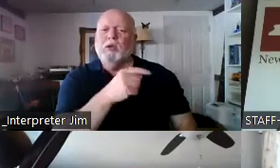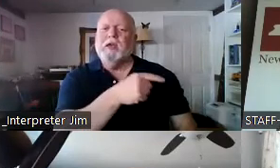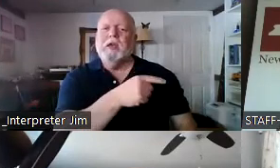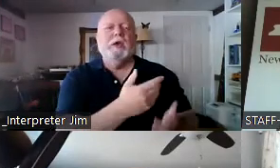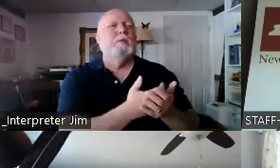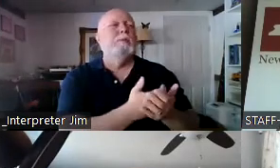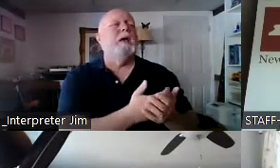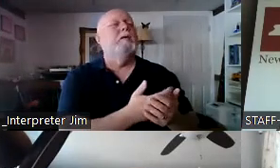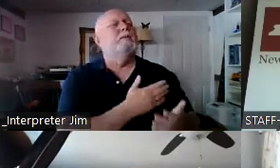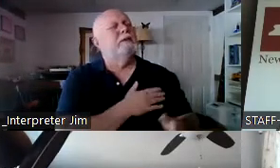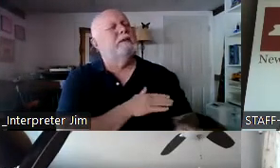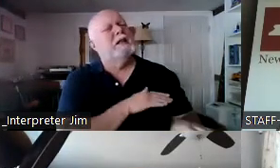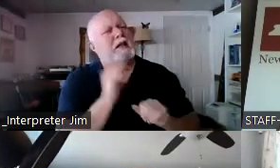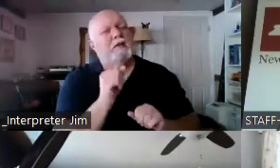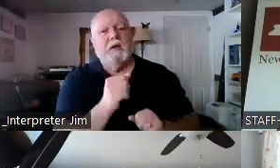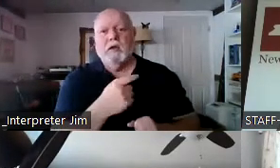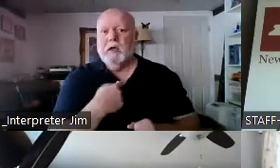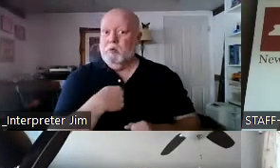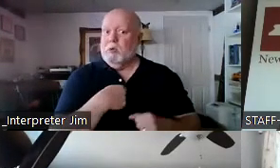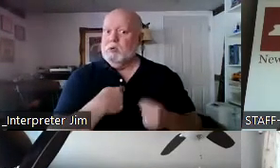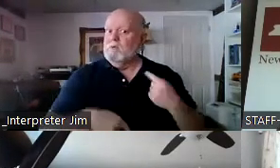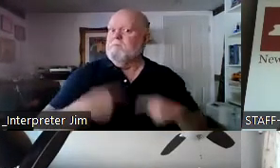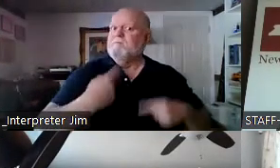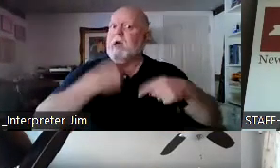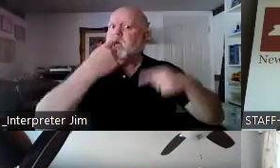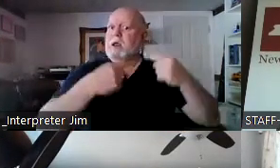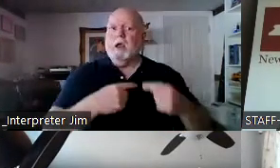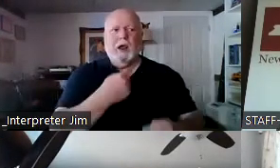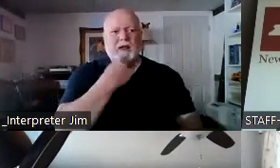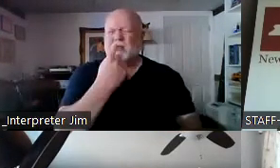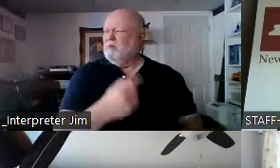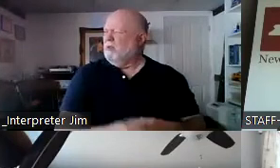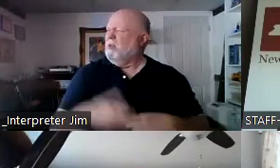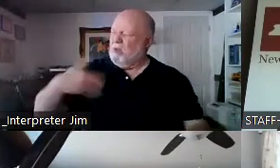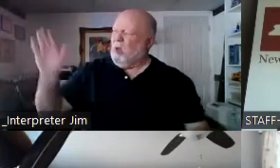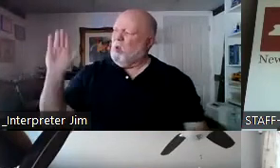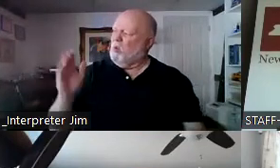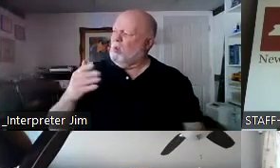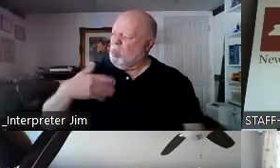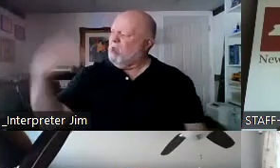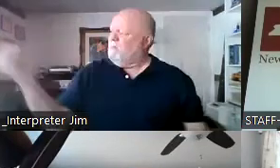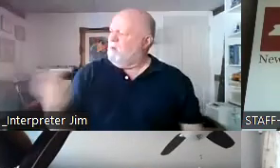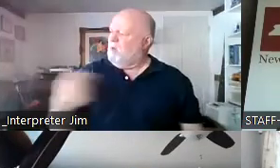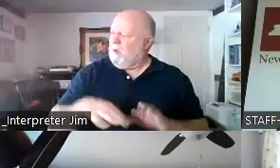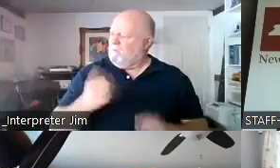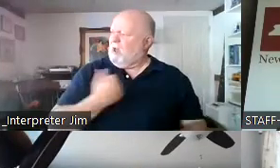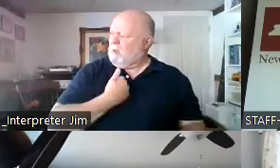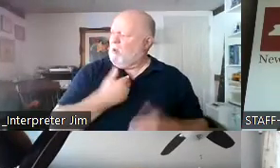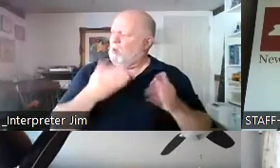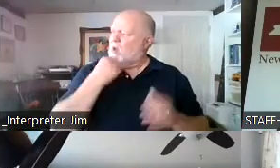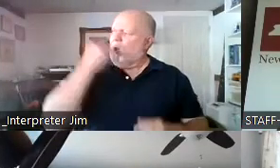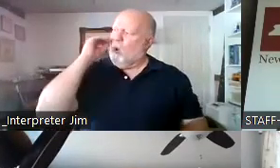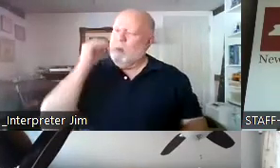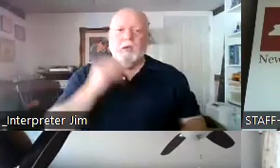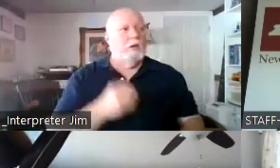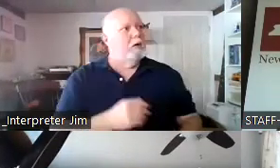and arguments inside the casino. And I would tell him, just leave, I'll find a way home. And he would be like, no,